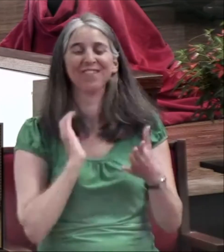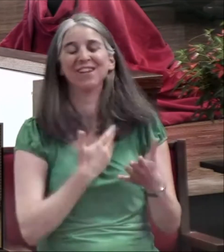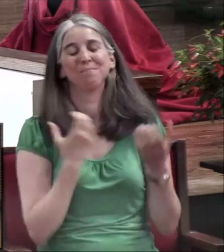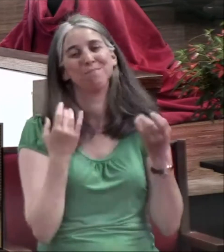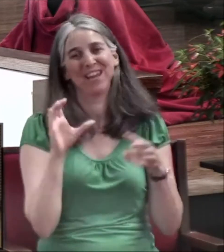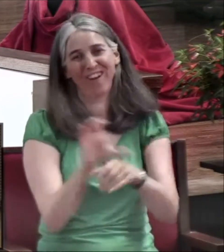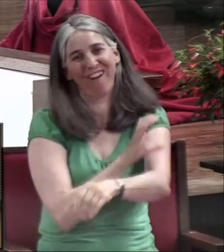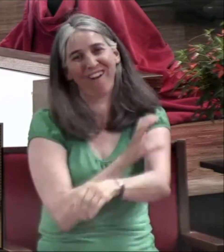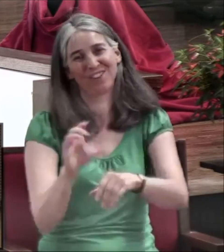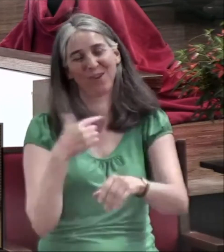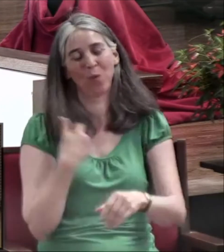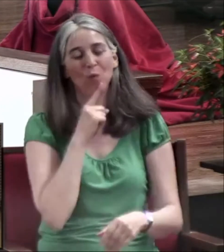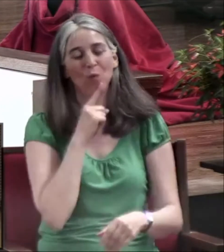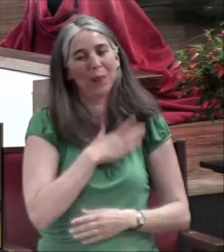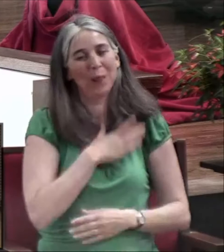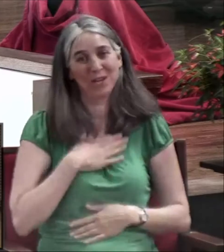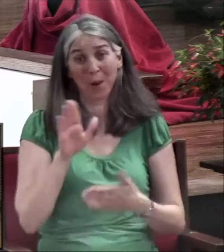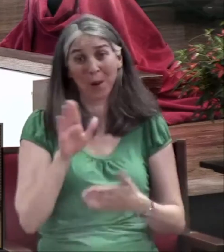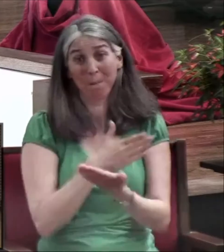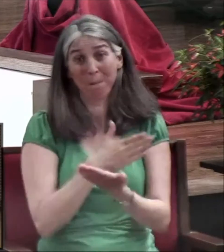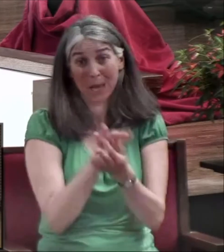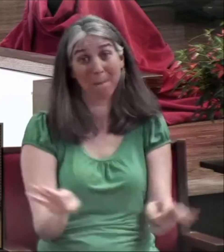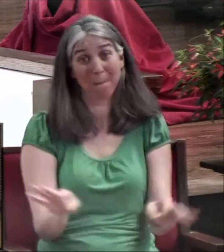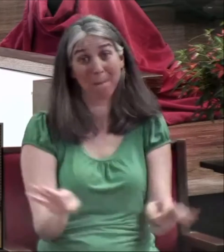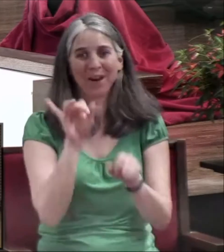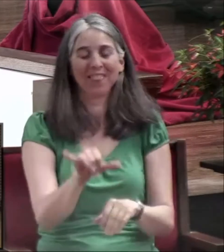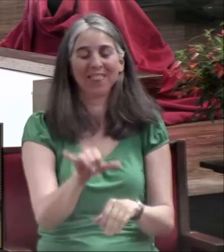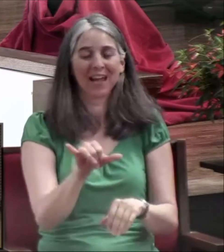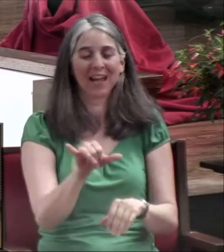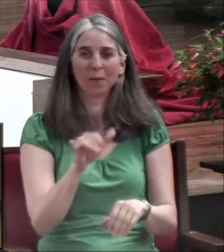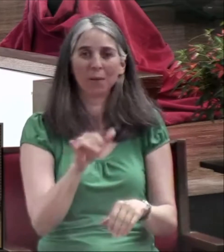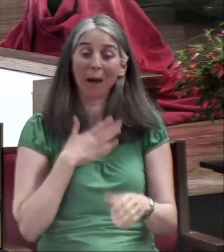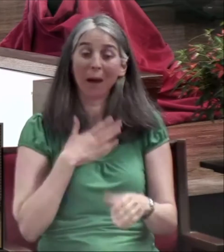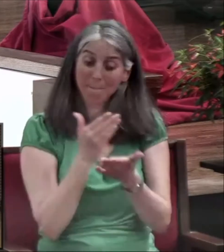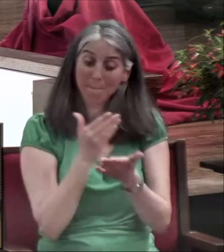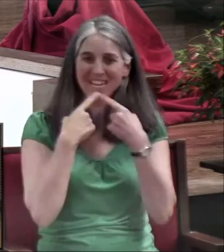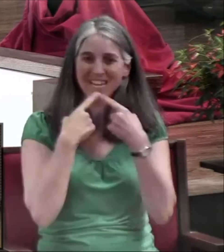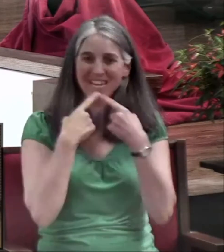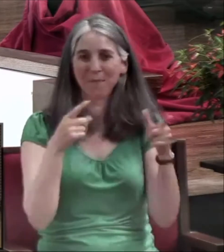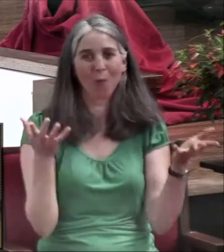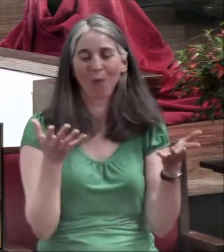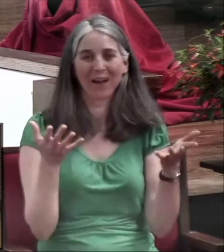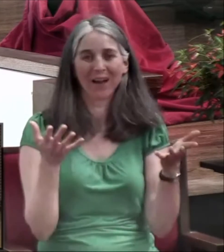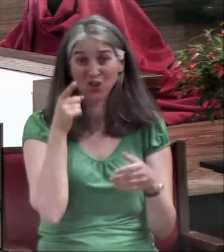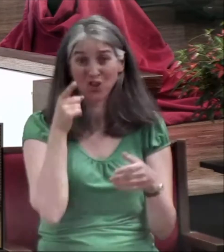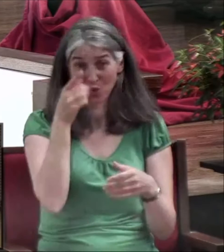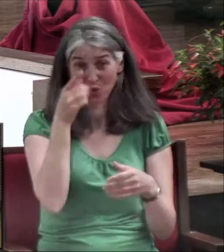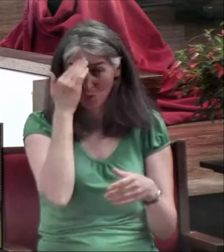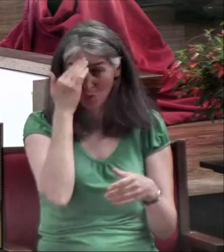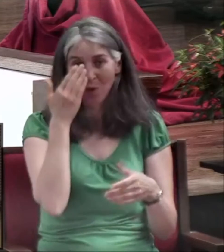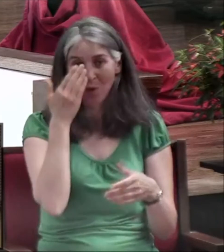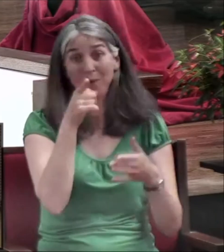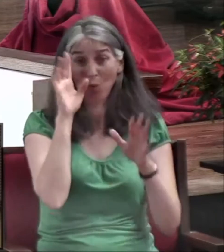Music is very, very important, and that brings me to part of my announcements. You know, you may